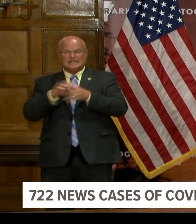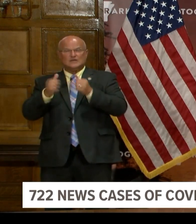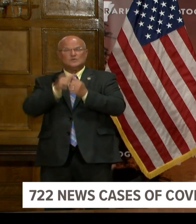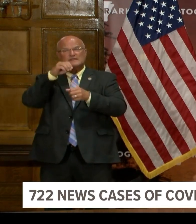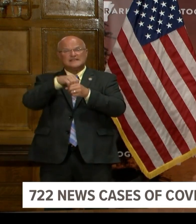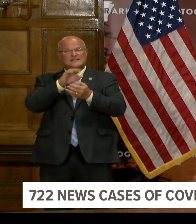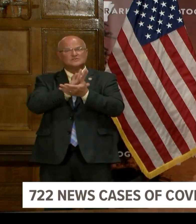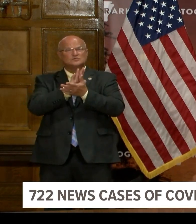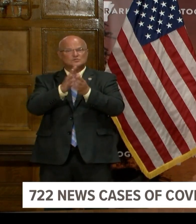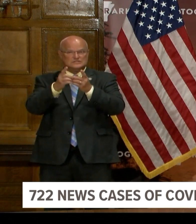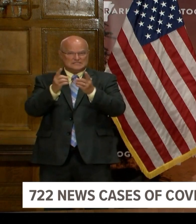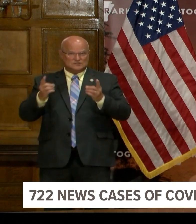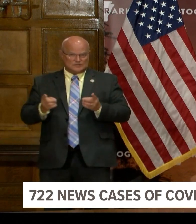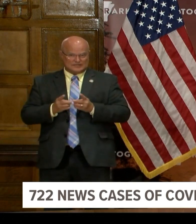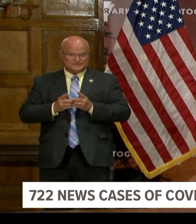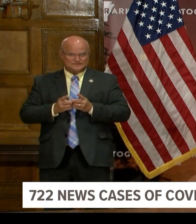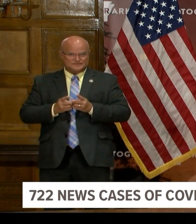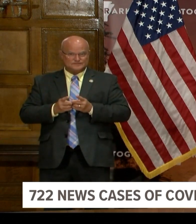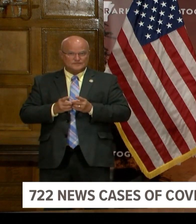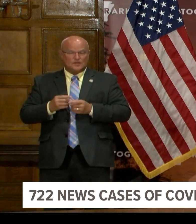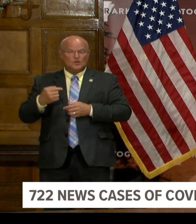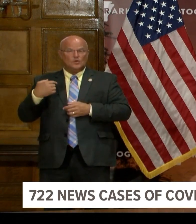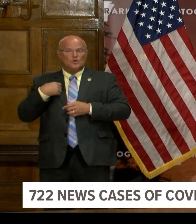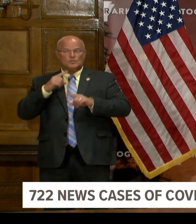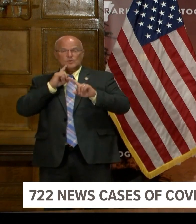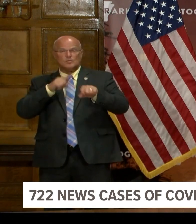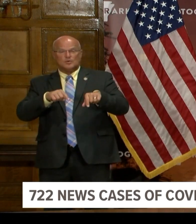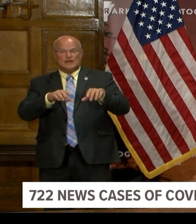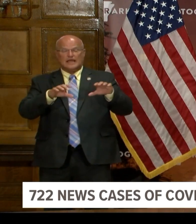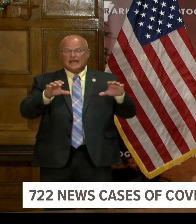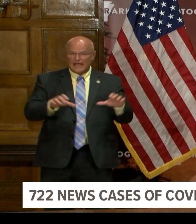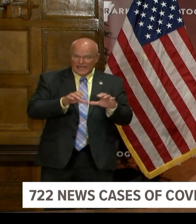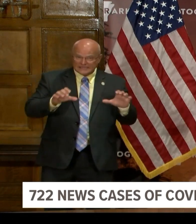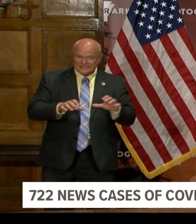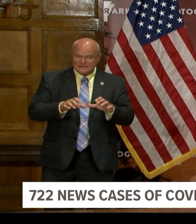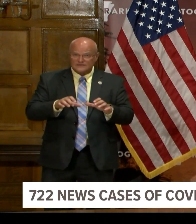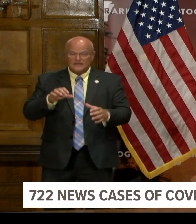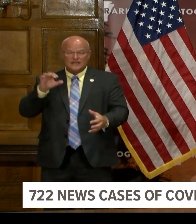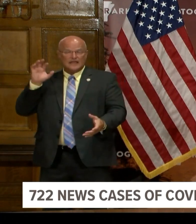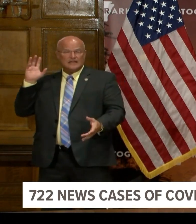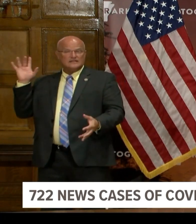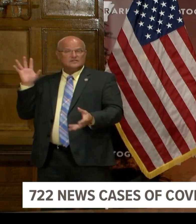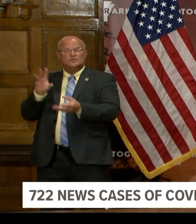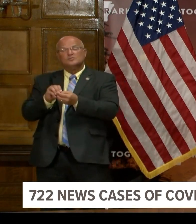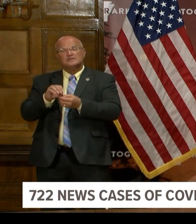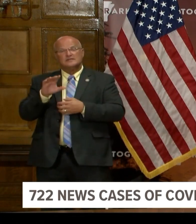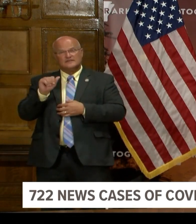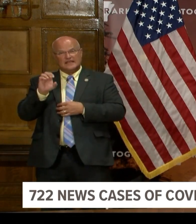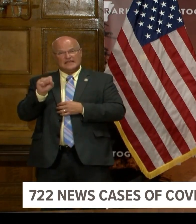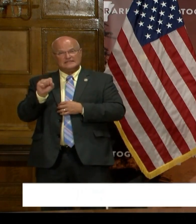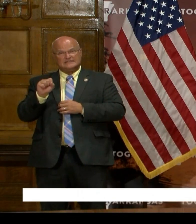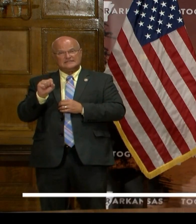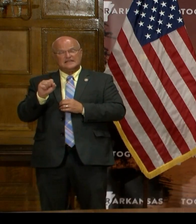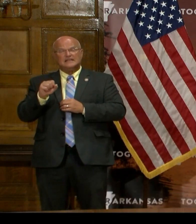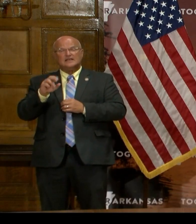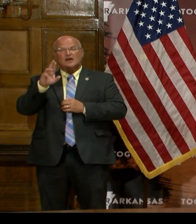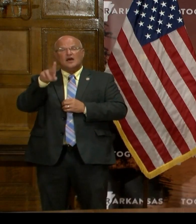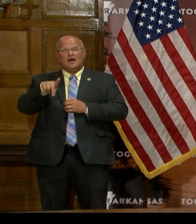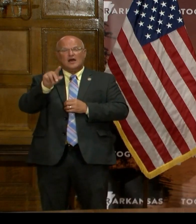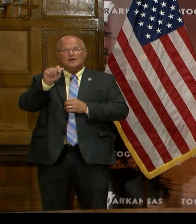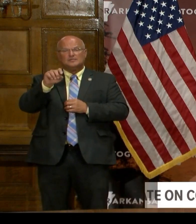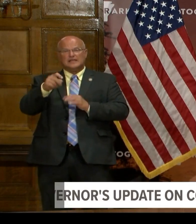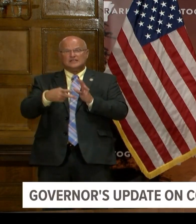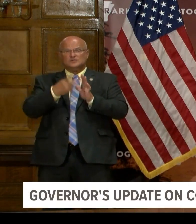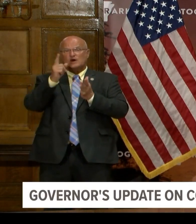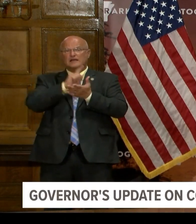district. We will be reporting both active cases and cumulative cases. Now, these will update 2 times a week. This data